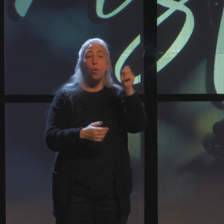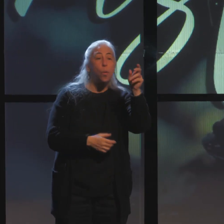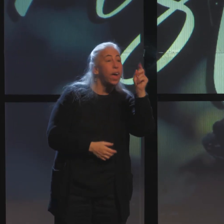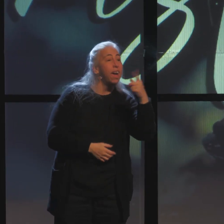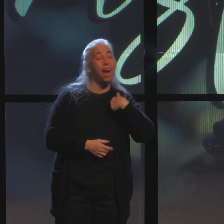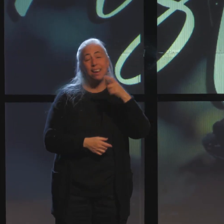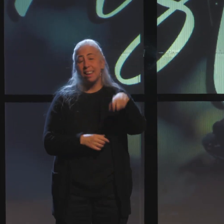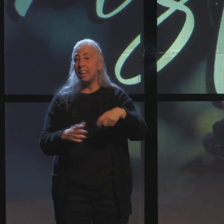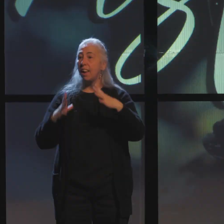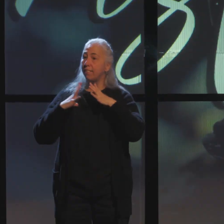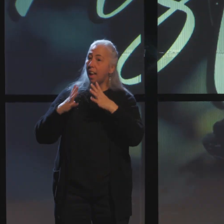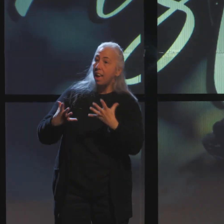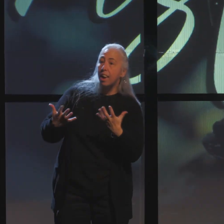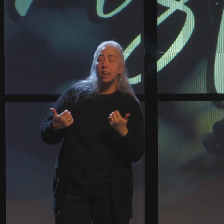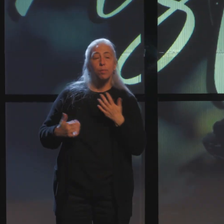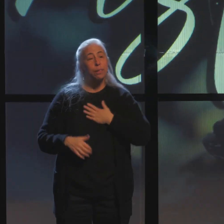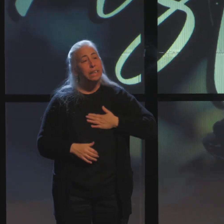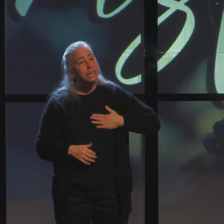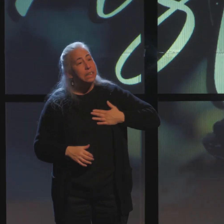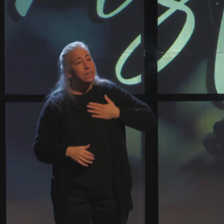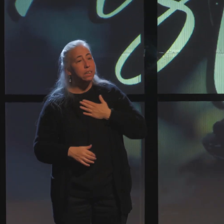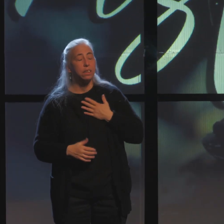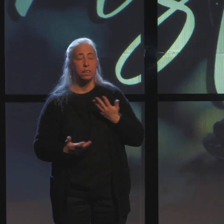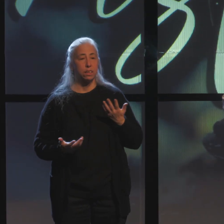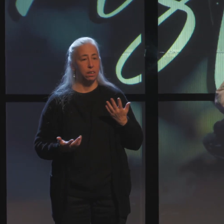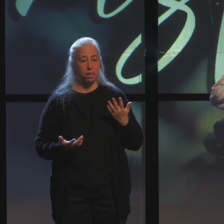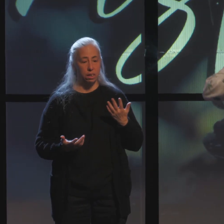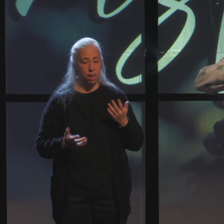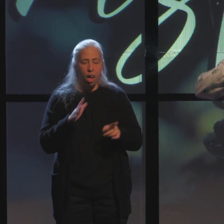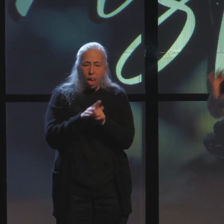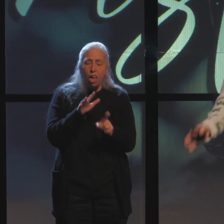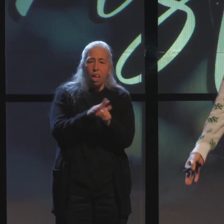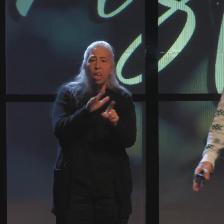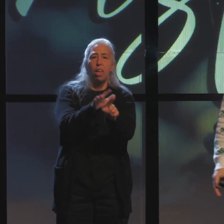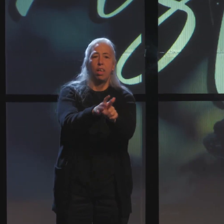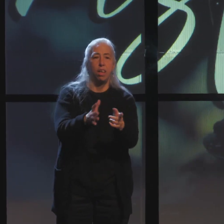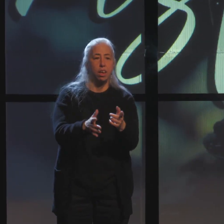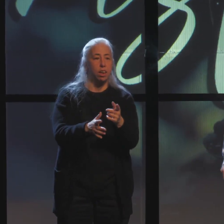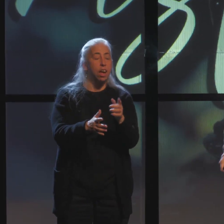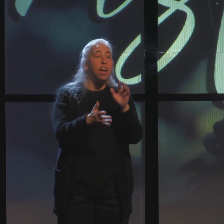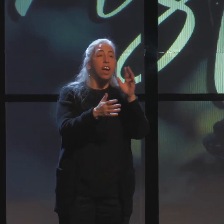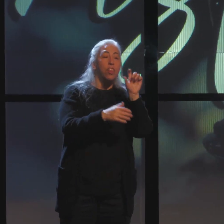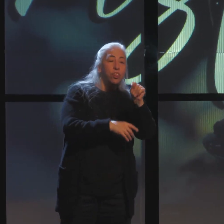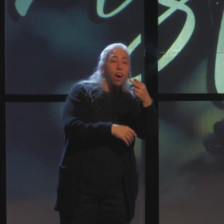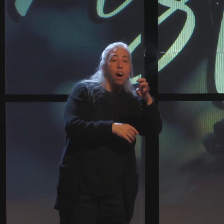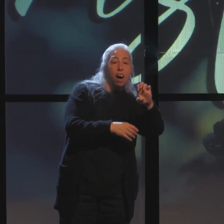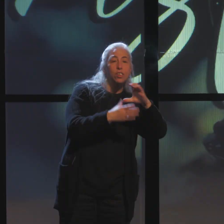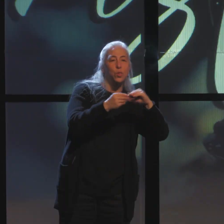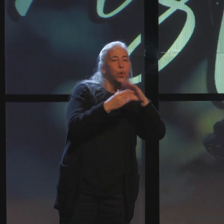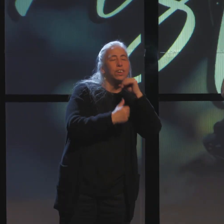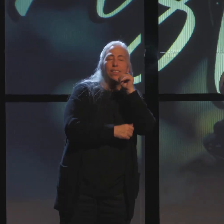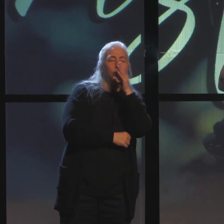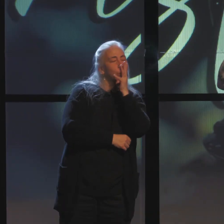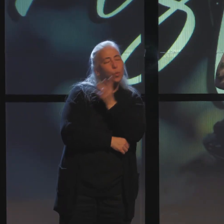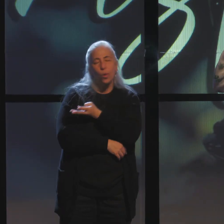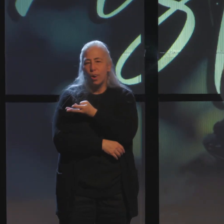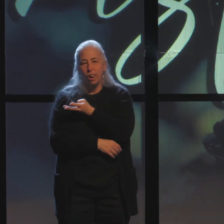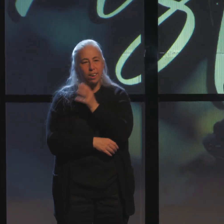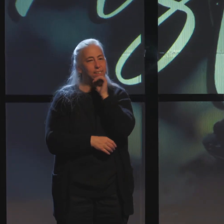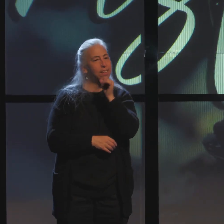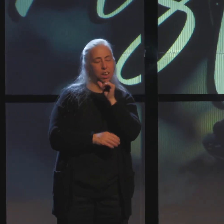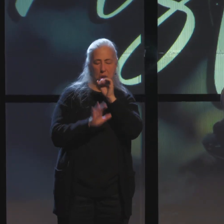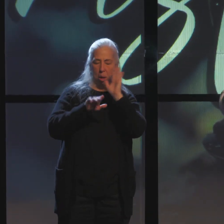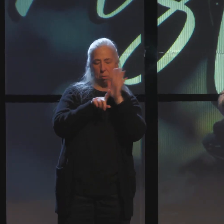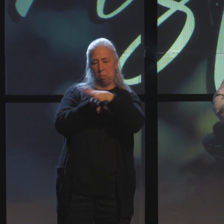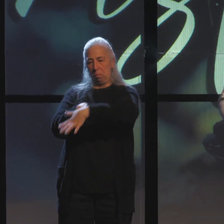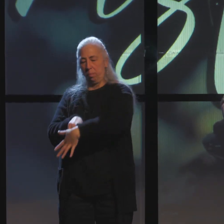in this life. Some please. It's not a story that ignores that or pretends it's not, but it's a story that speaks